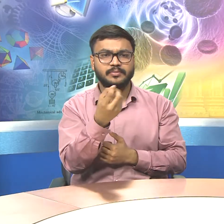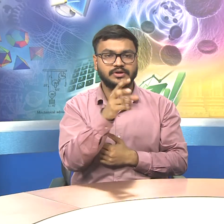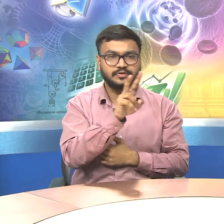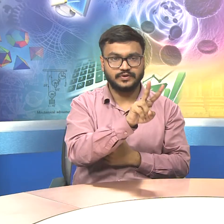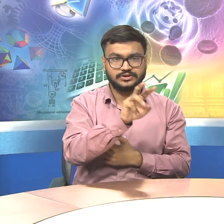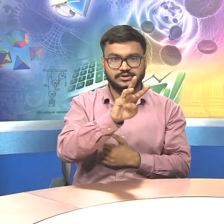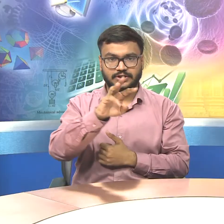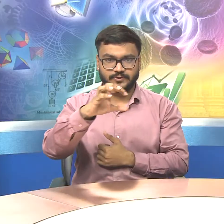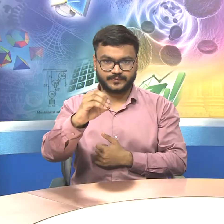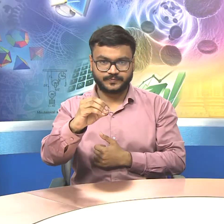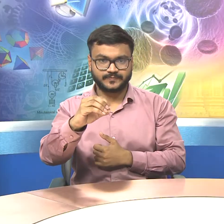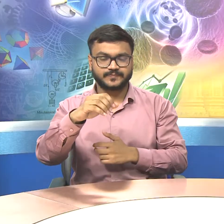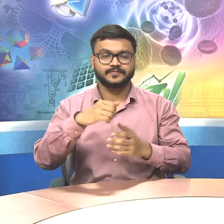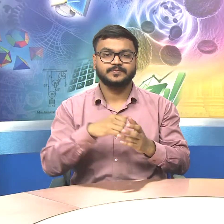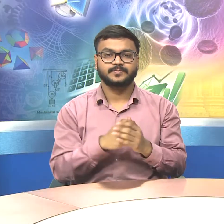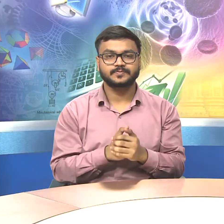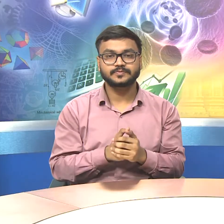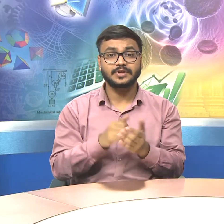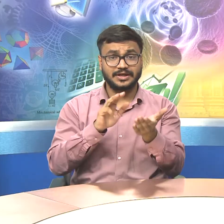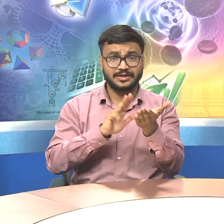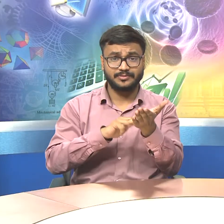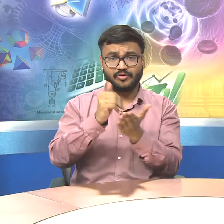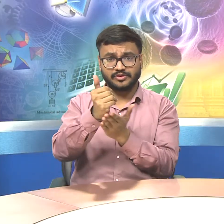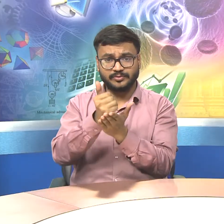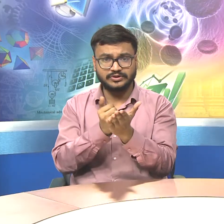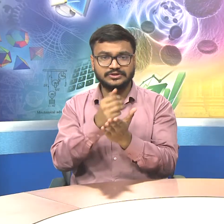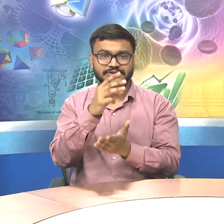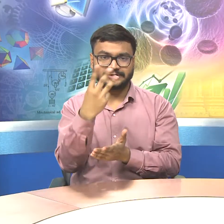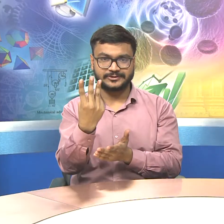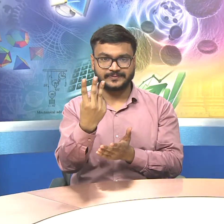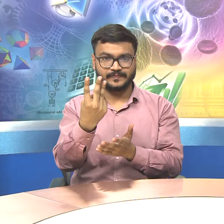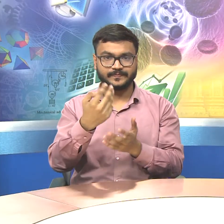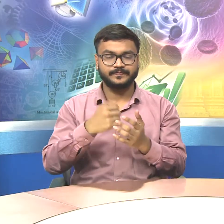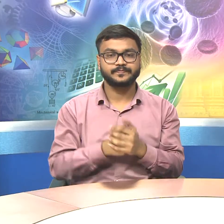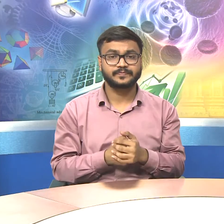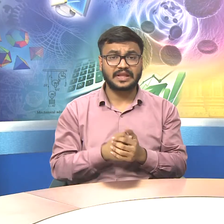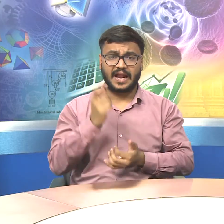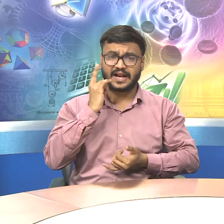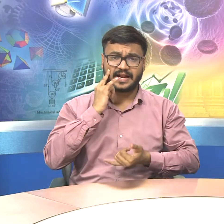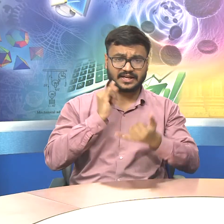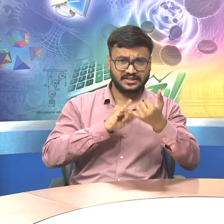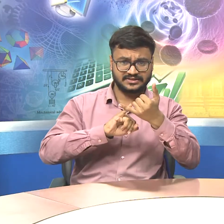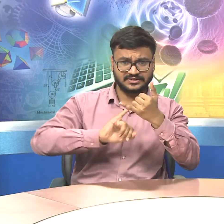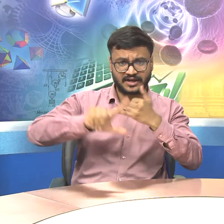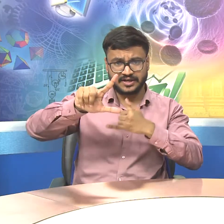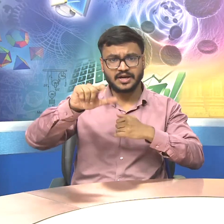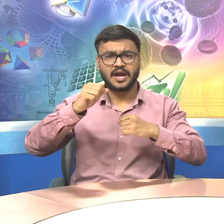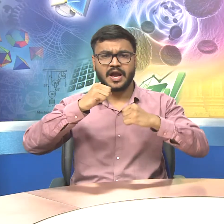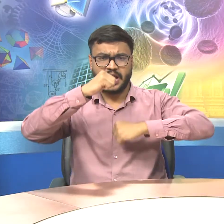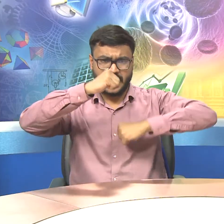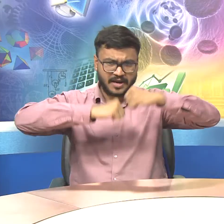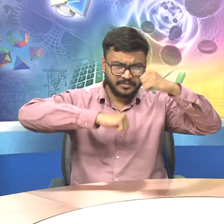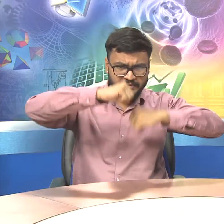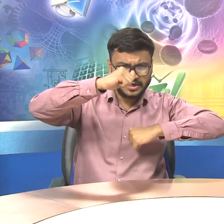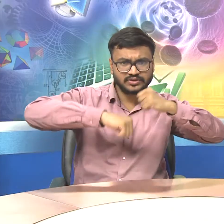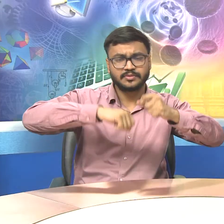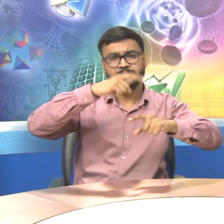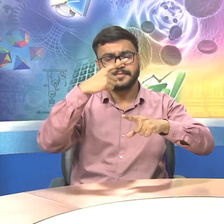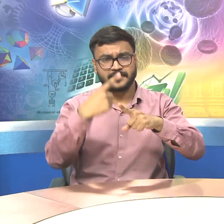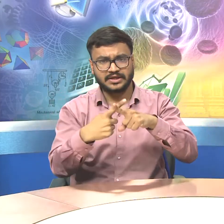Subject ISL Secondary. Number 230. Module 3. Structure